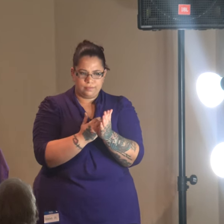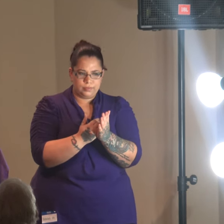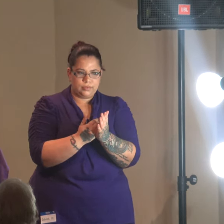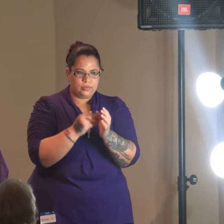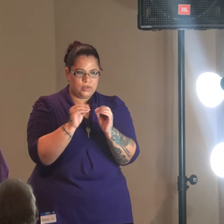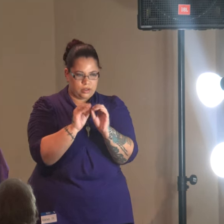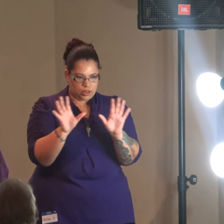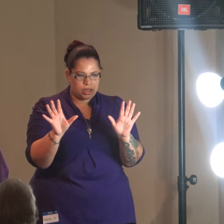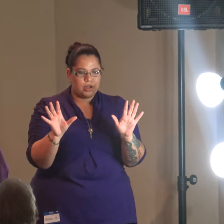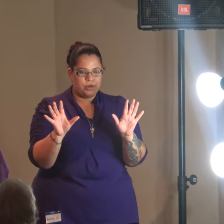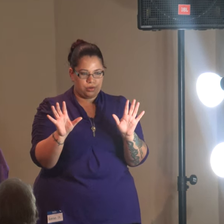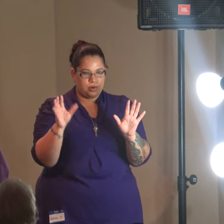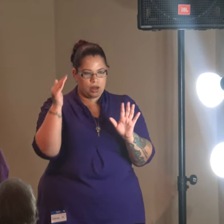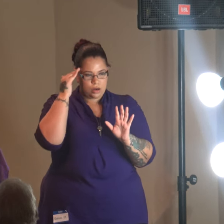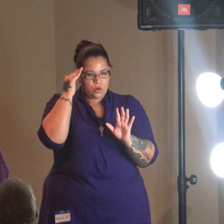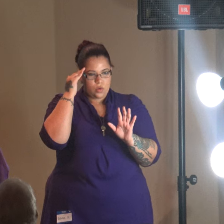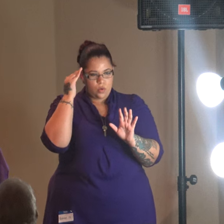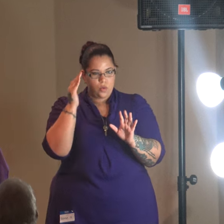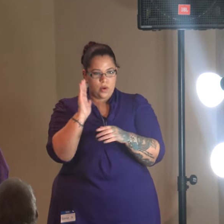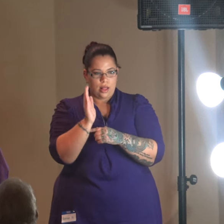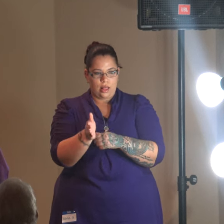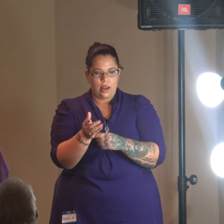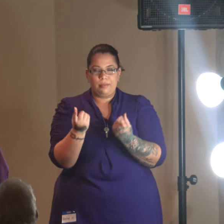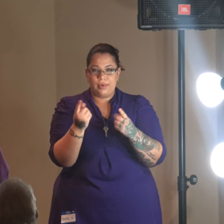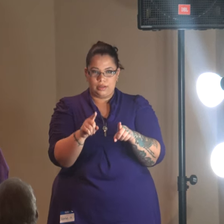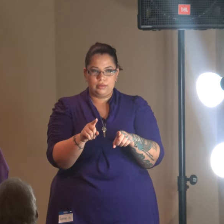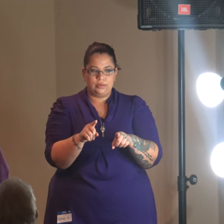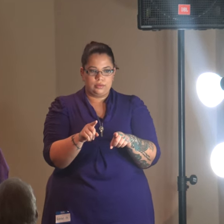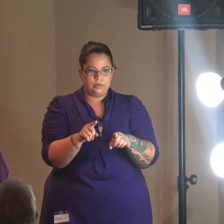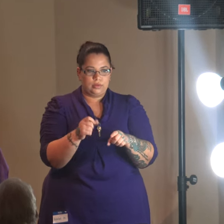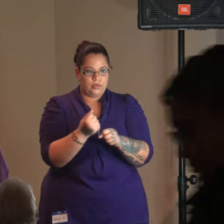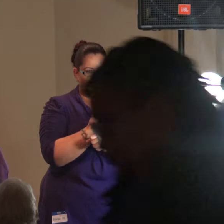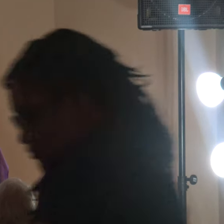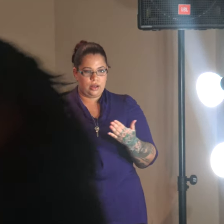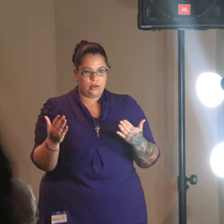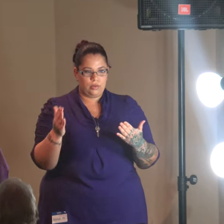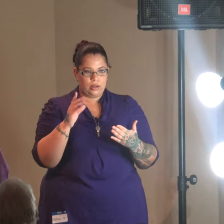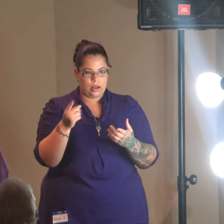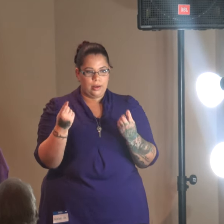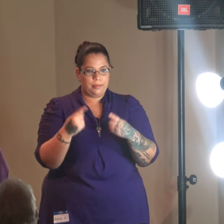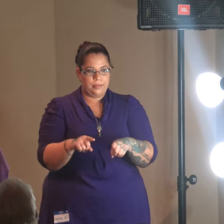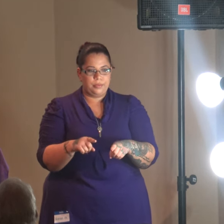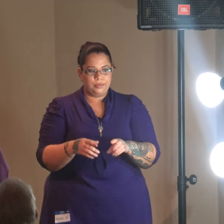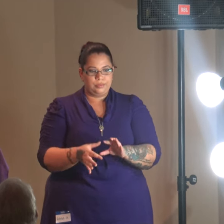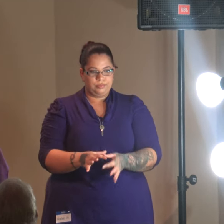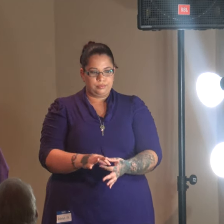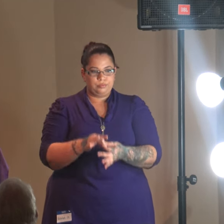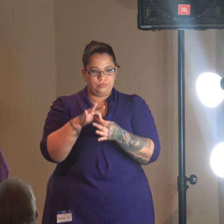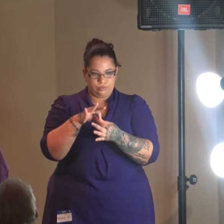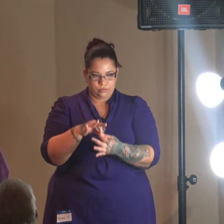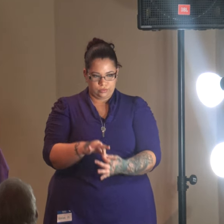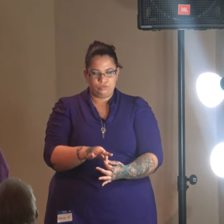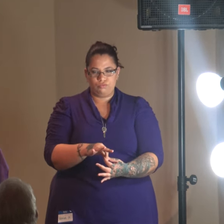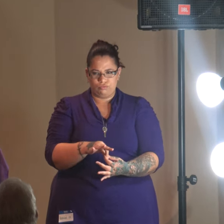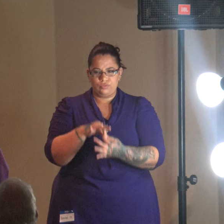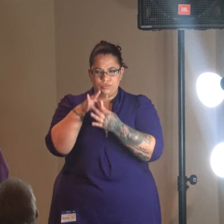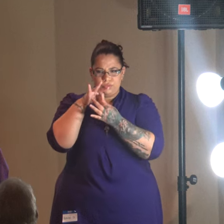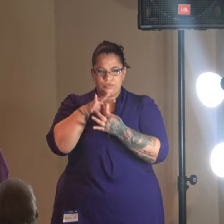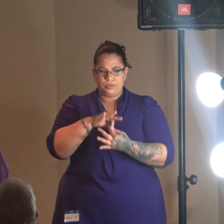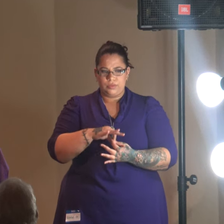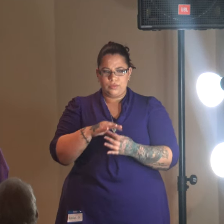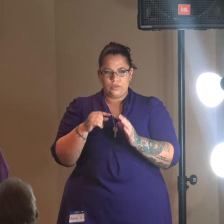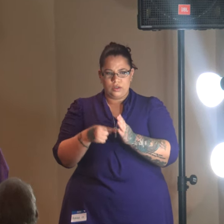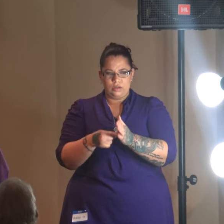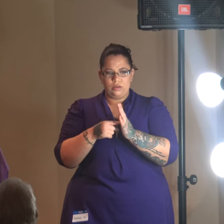declare absolutely that every choice that I make is aligned with the power and presence of God itself, that everything that I am